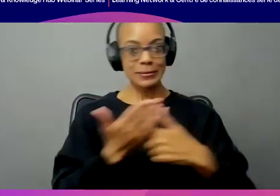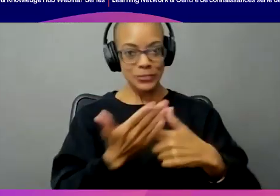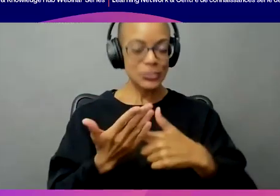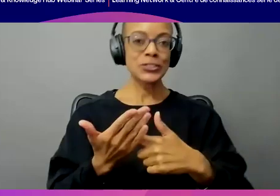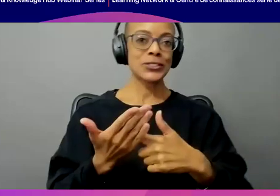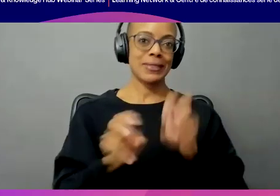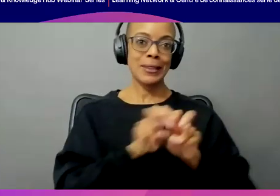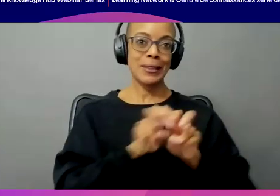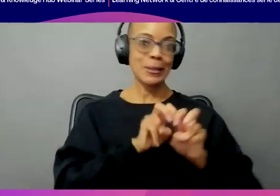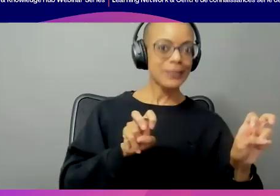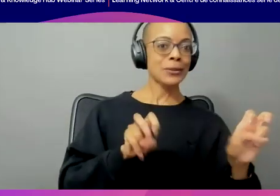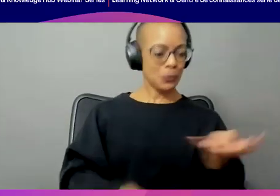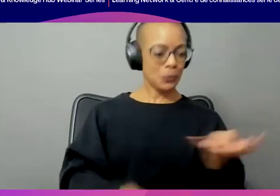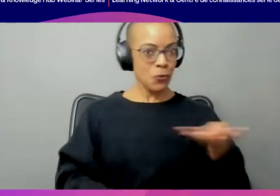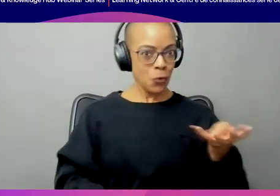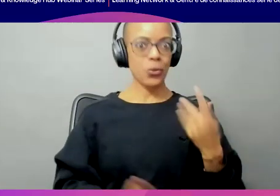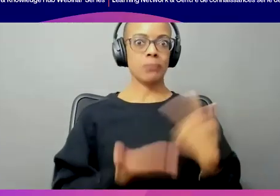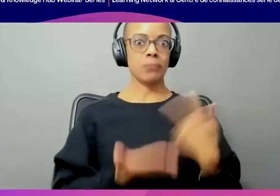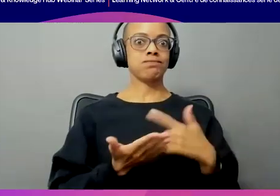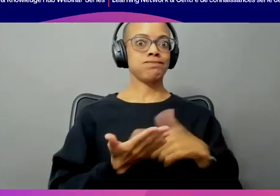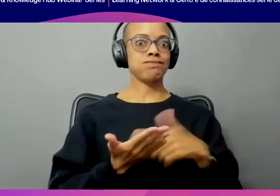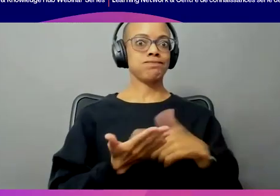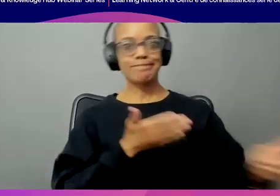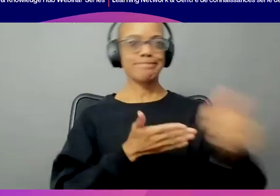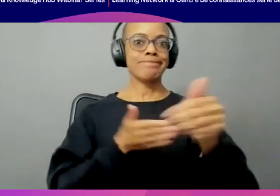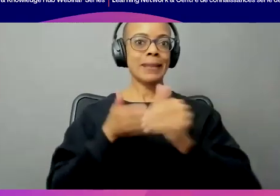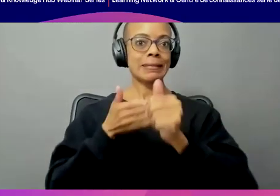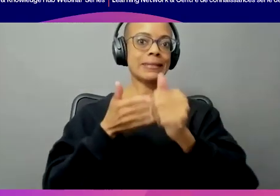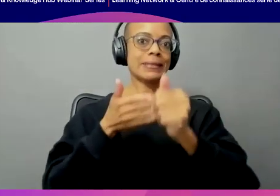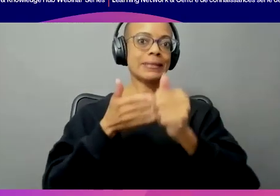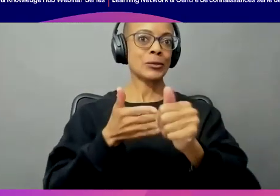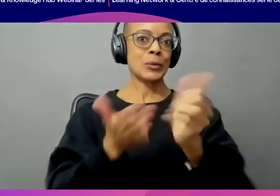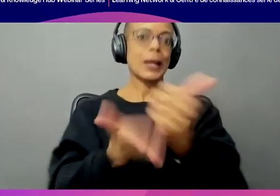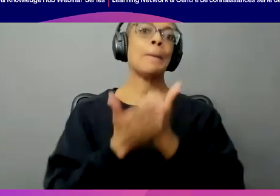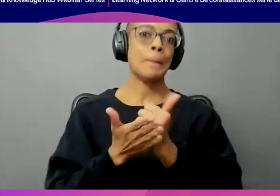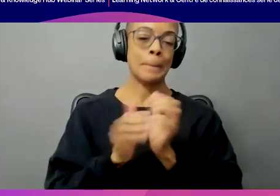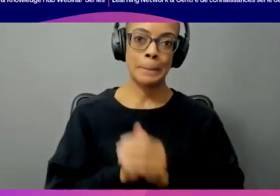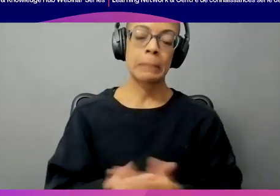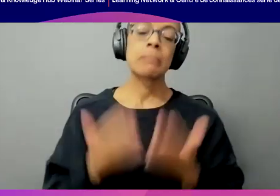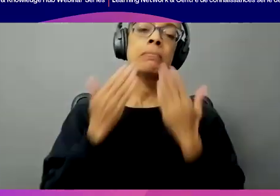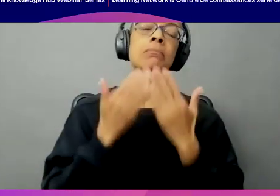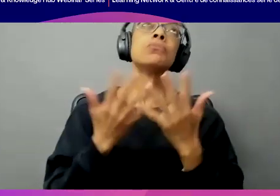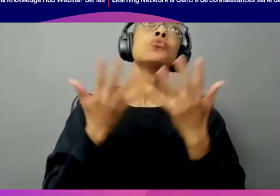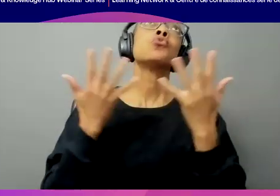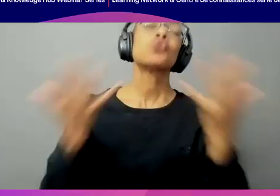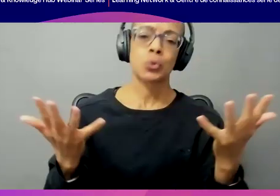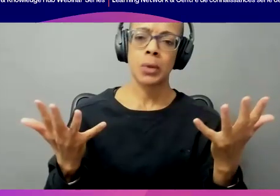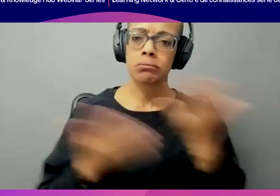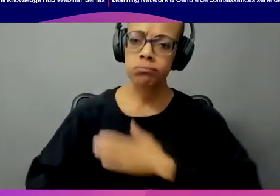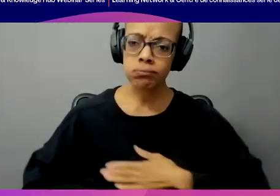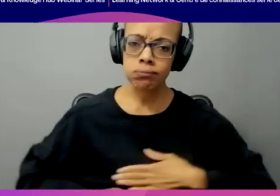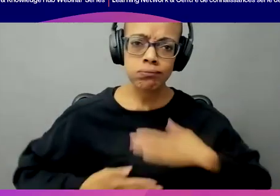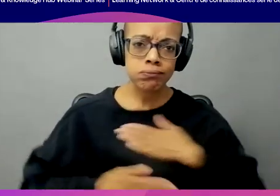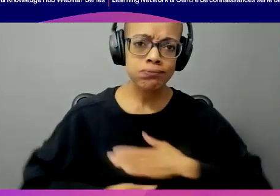Leanne and Lana really at the helm of thinking about how we work forward. So thank you so much. I really, really